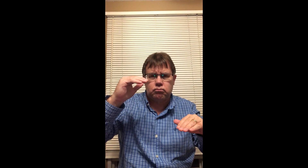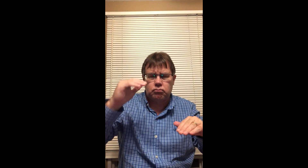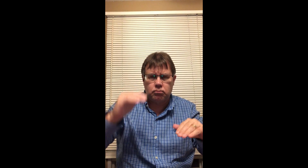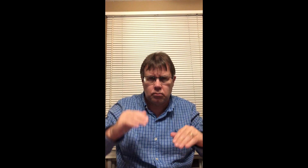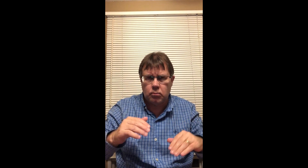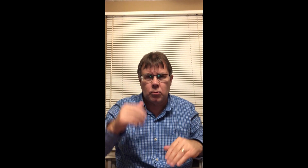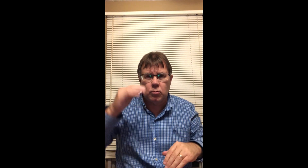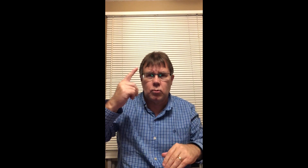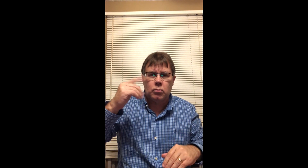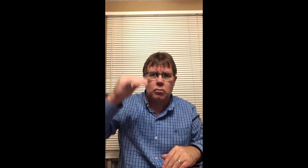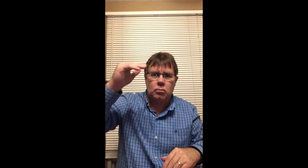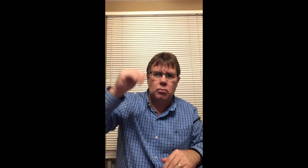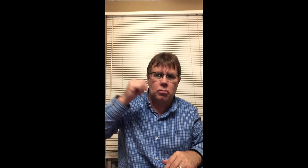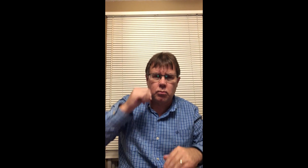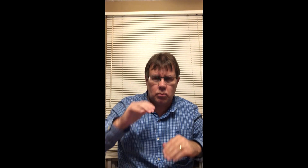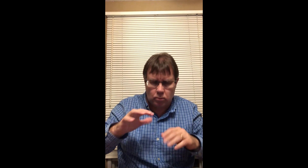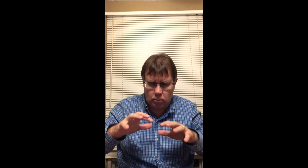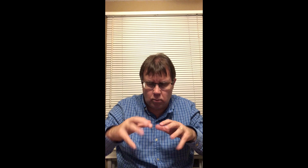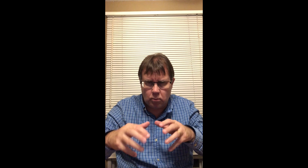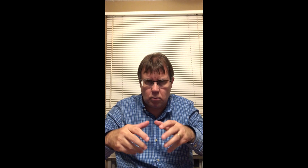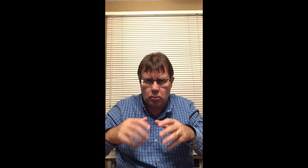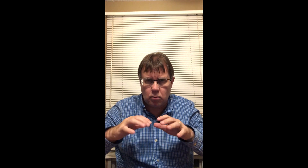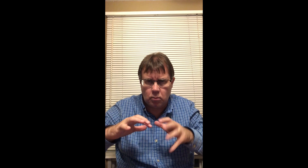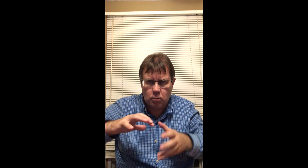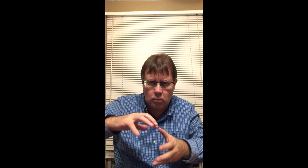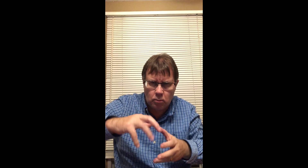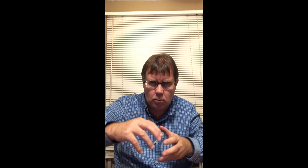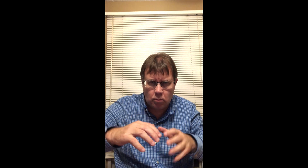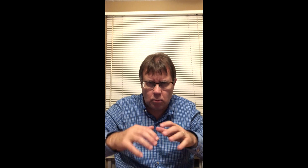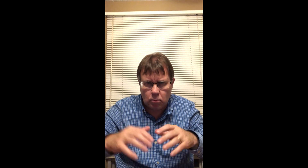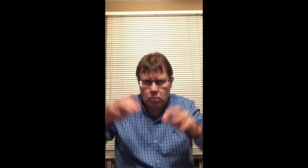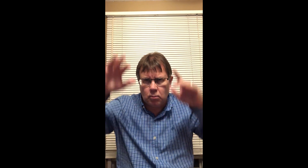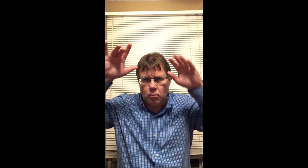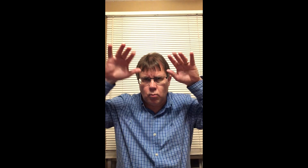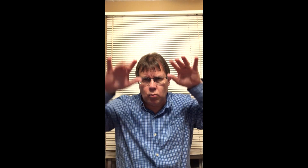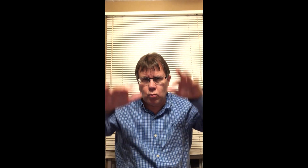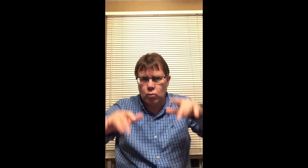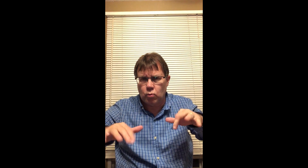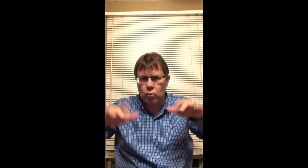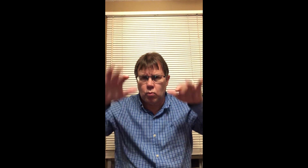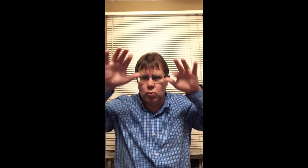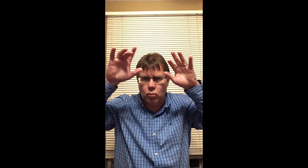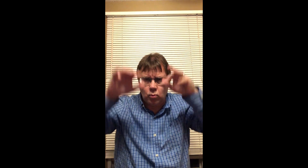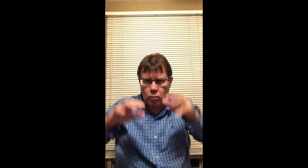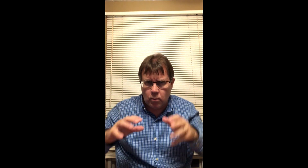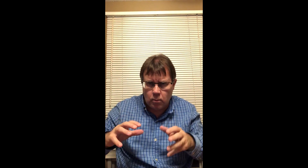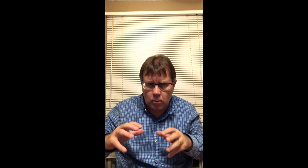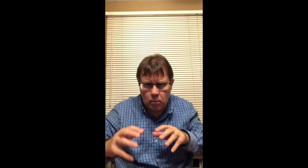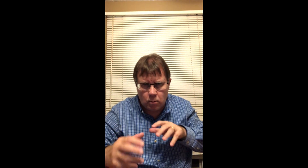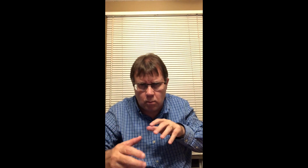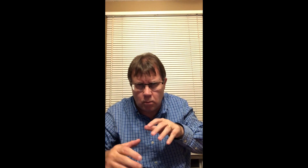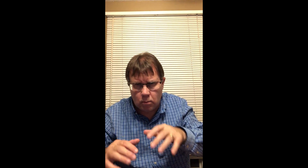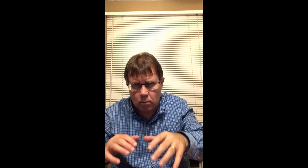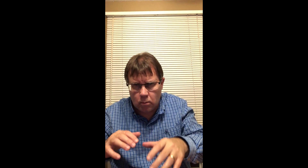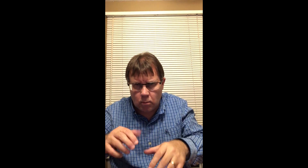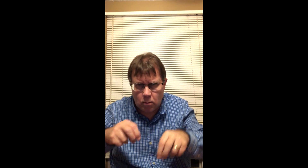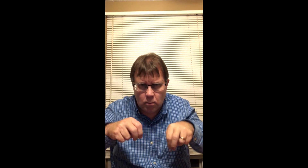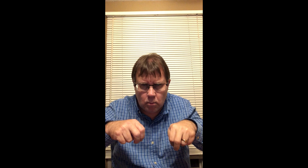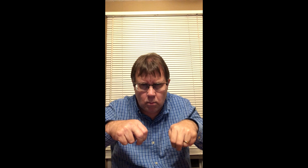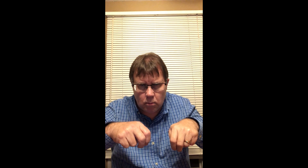It's snowing, and there are two girls. One is small and one is an adult. The